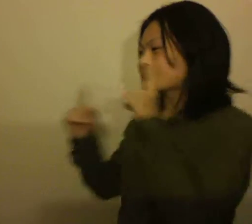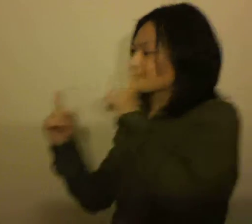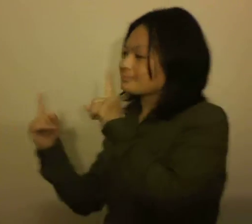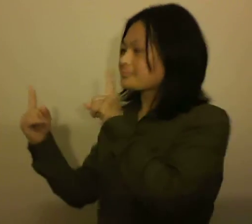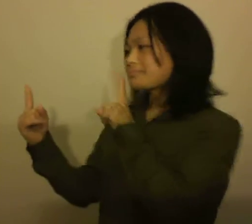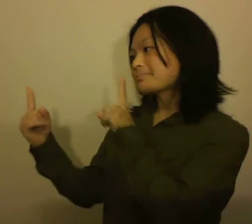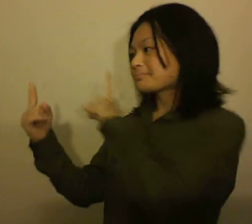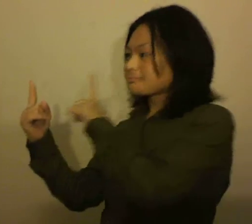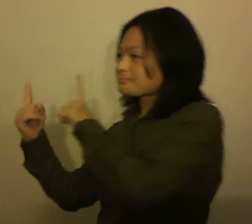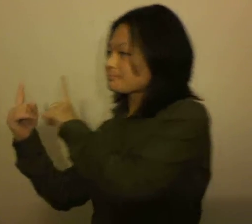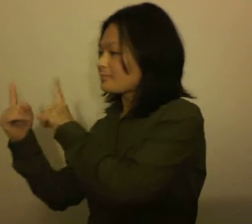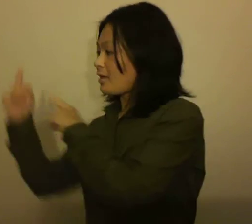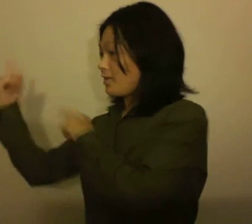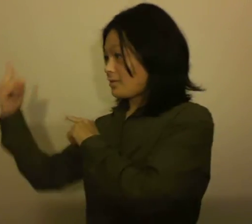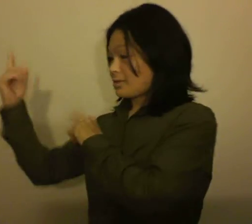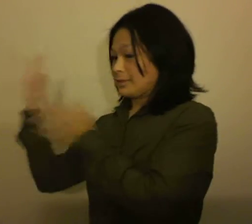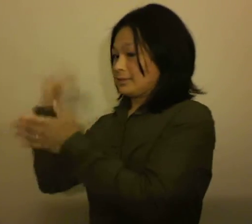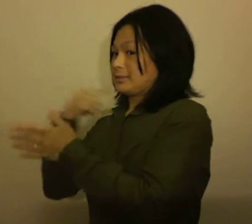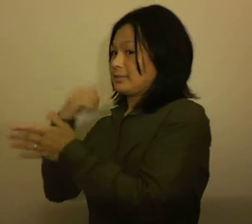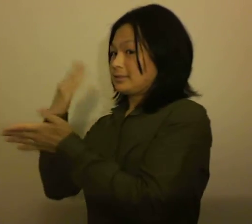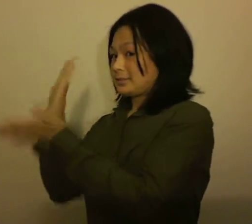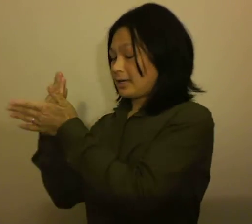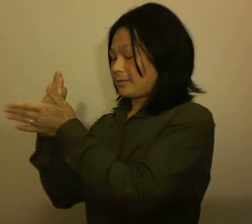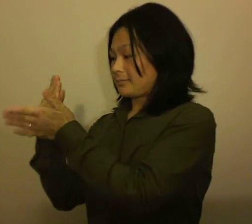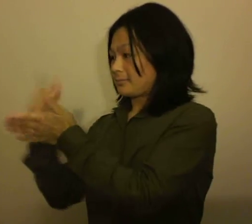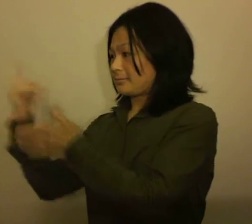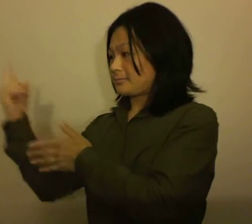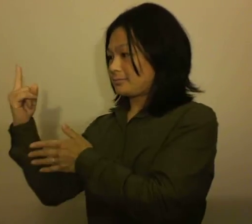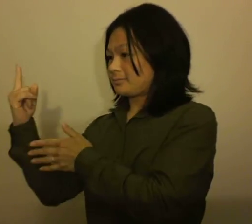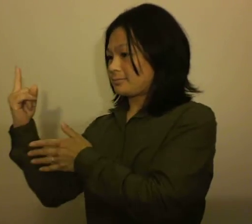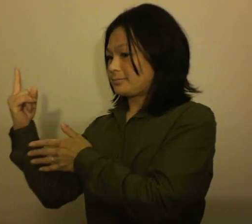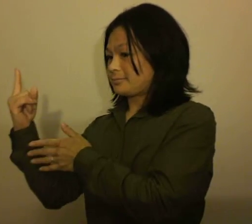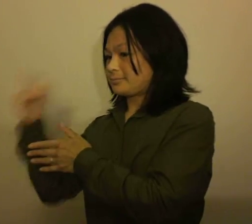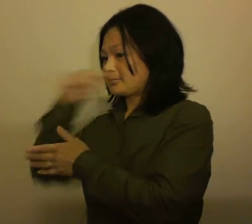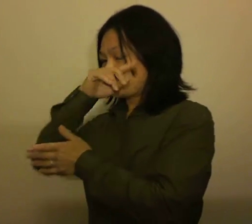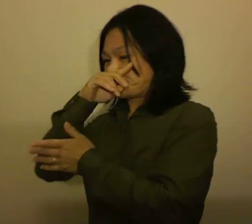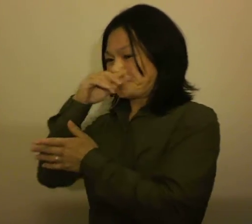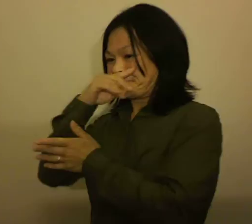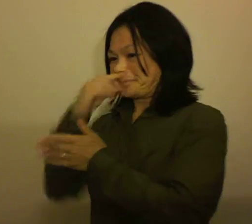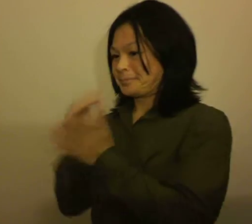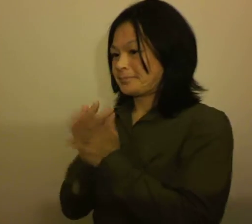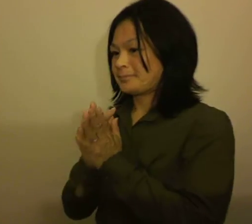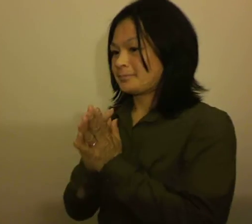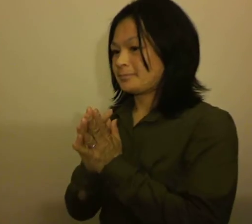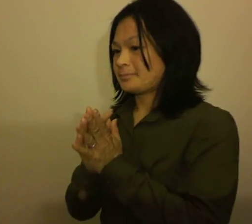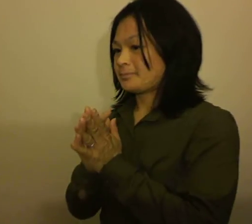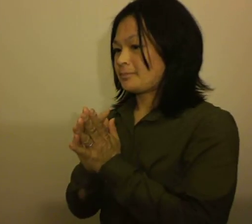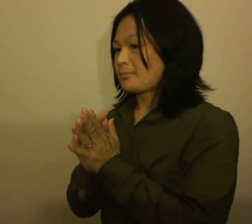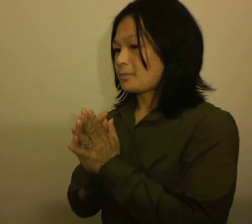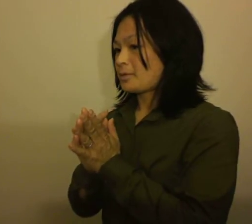will say stop when they feel the partner is too close. Watch carefully where that person